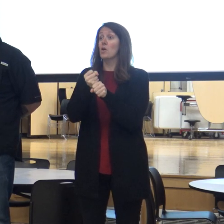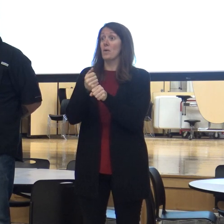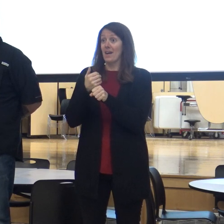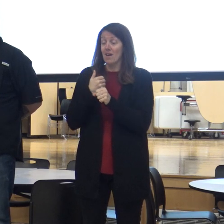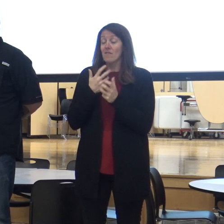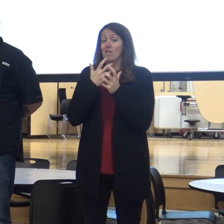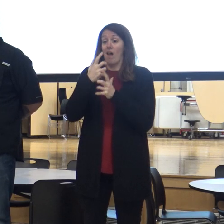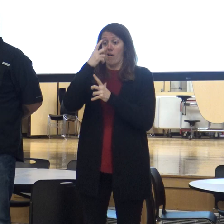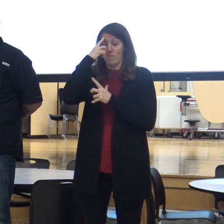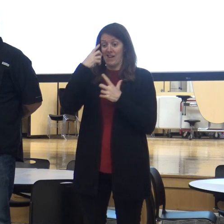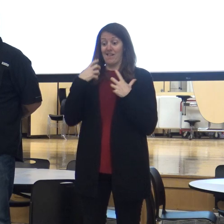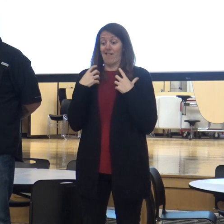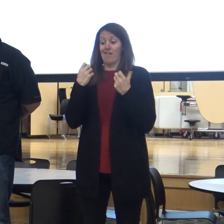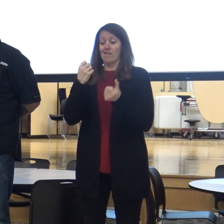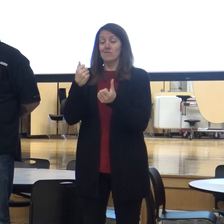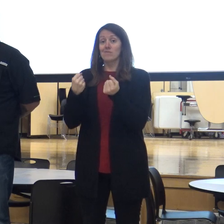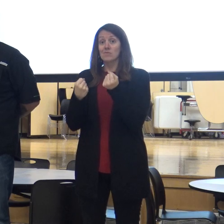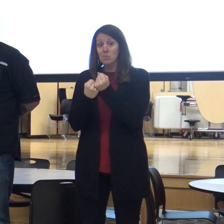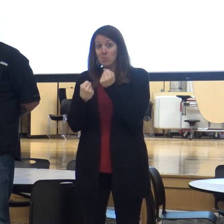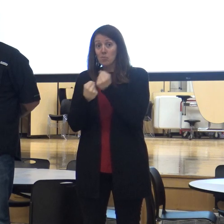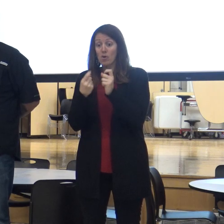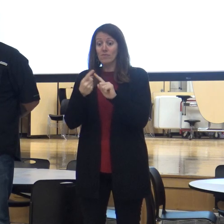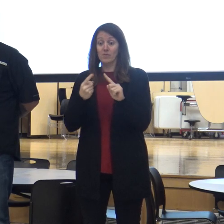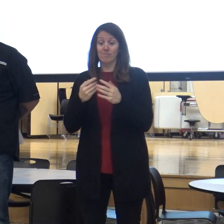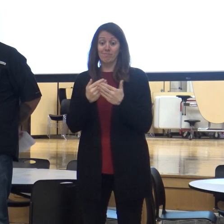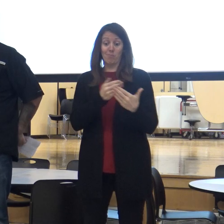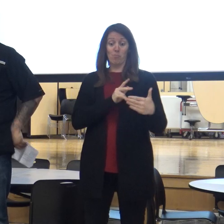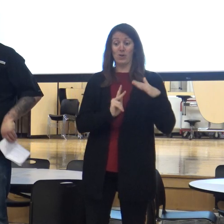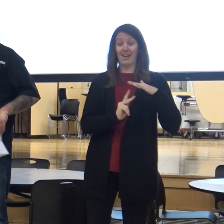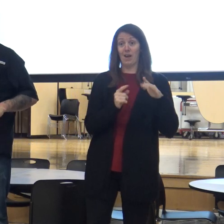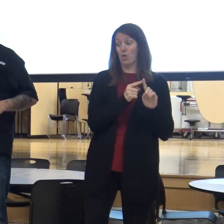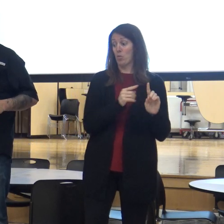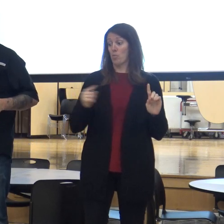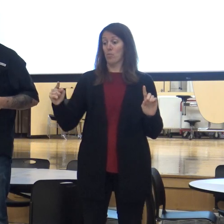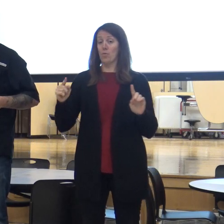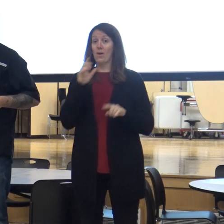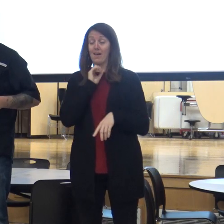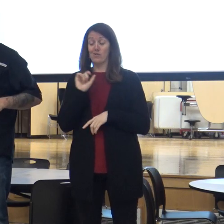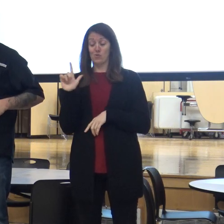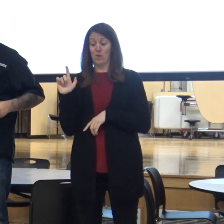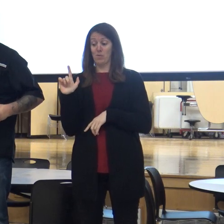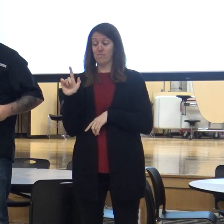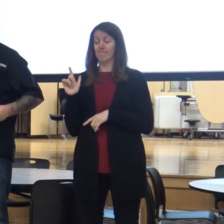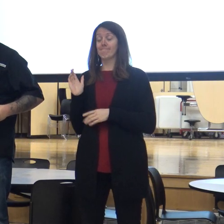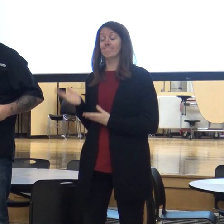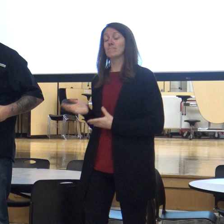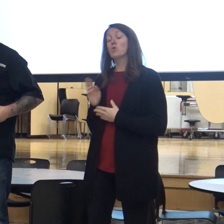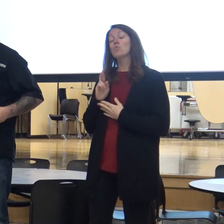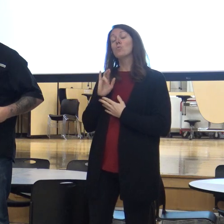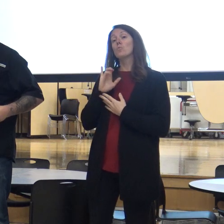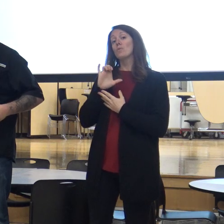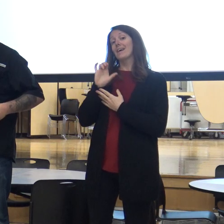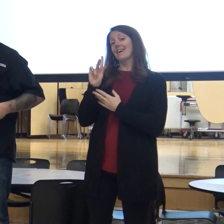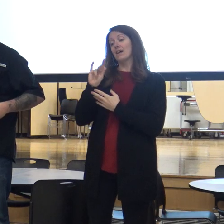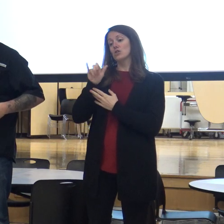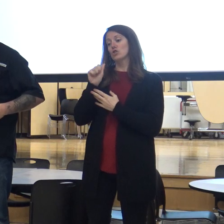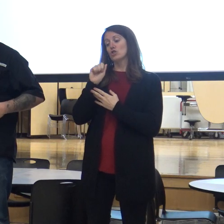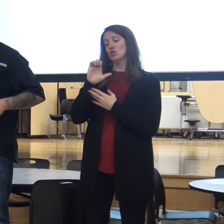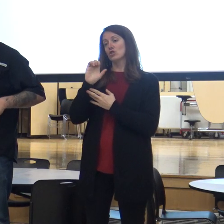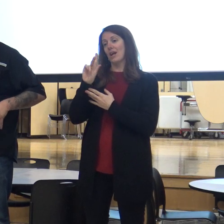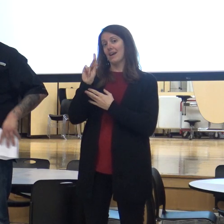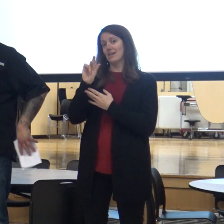our settings from pre-K all the way to the age 21. Rick Jackson with us this evening, he's from Mobile Crisis